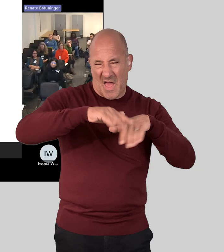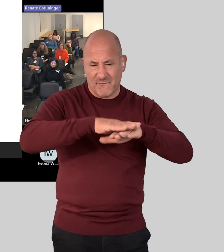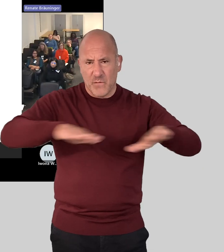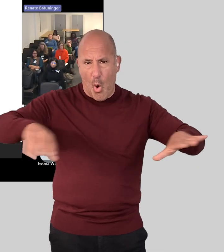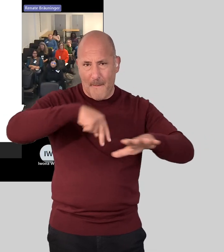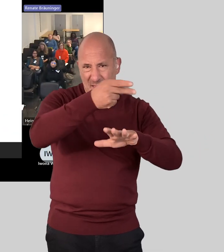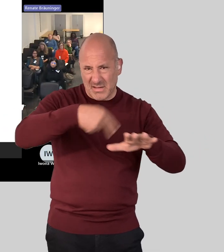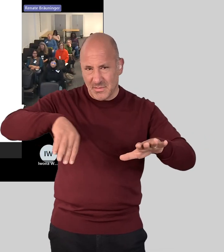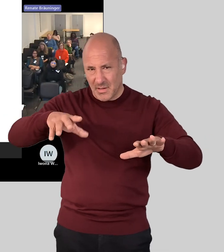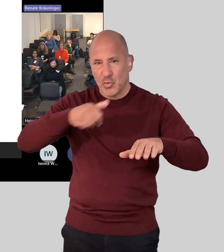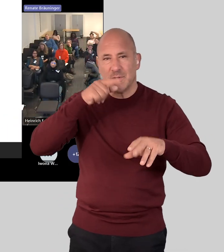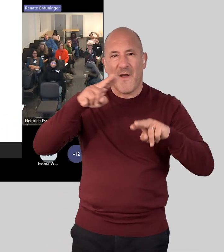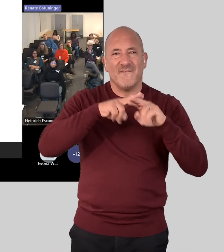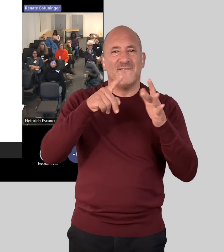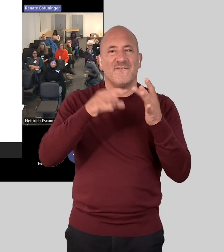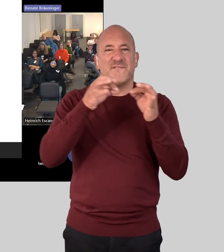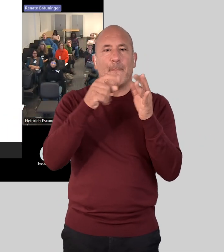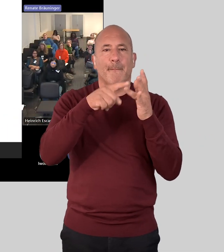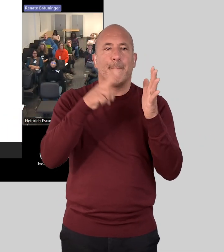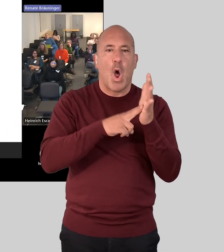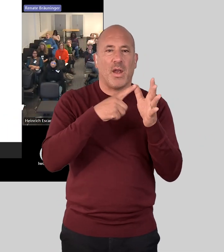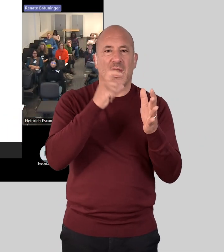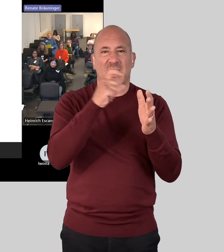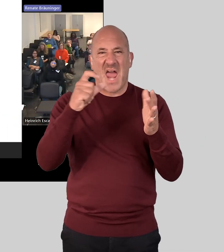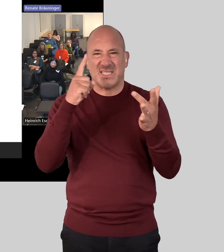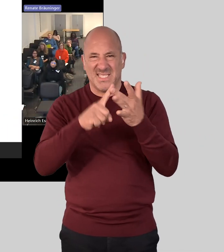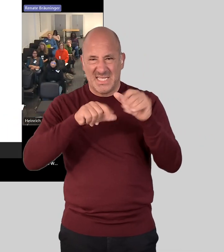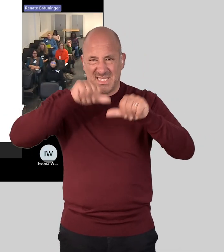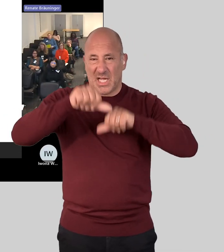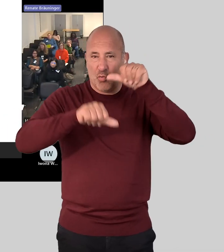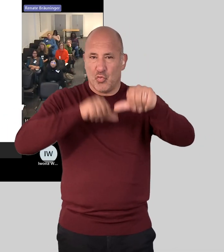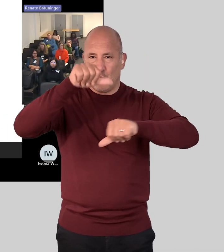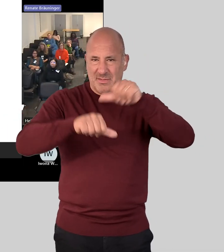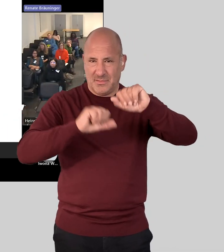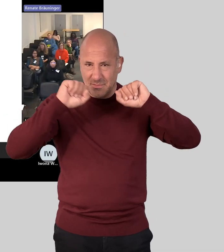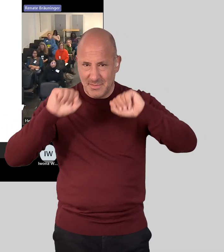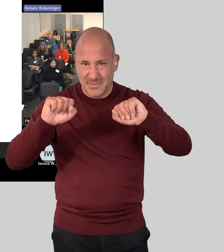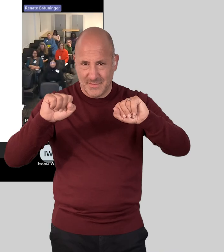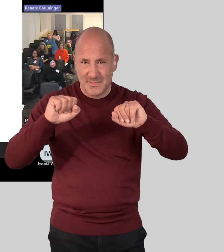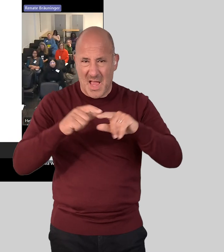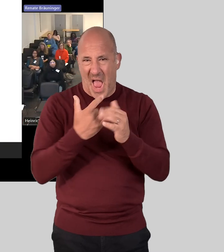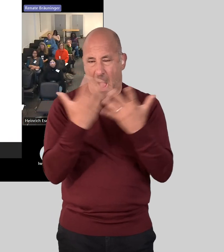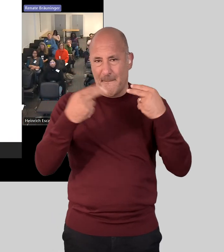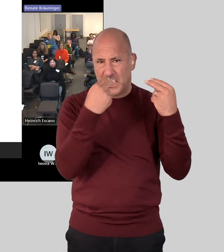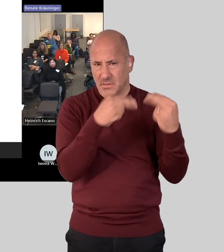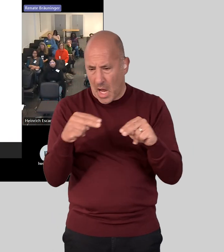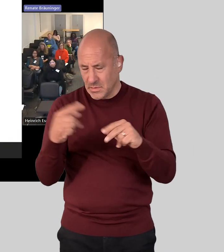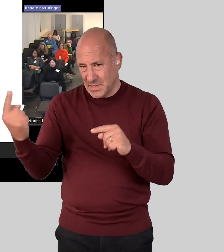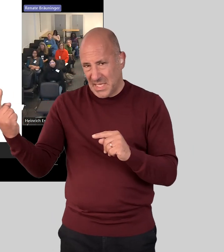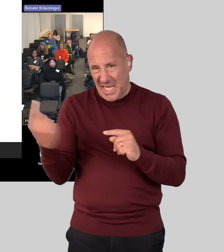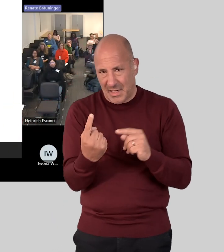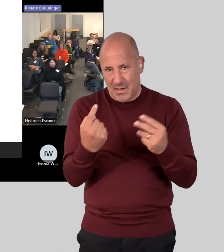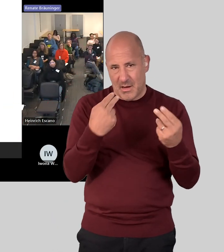in space, for example, floor pattern, the use of the Fibonacci sequence for the number